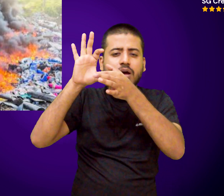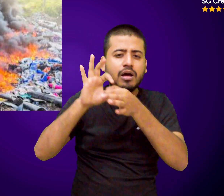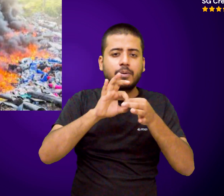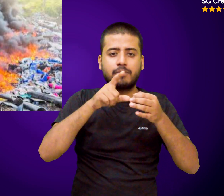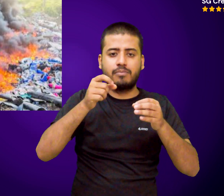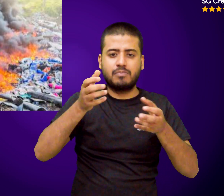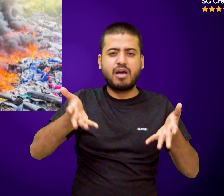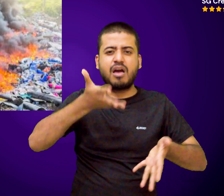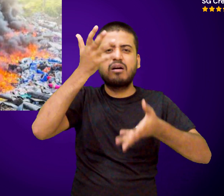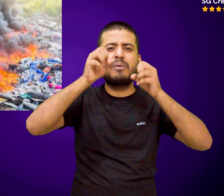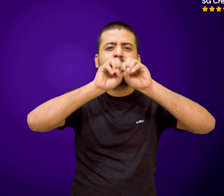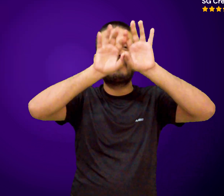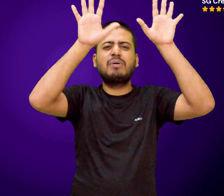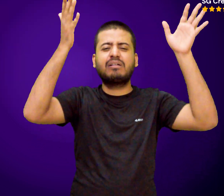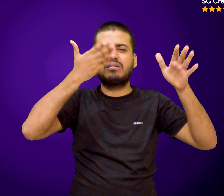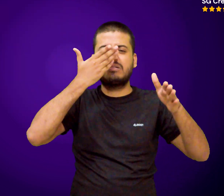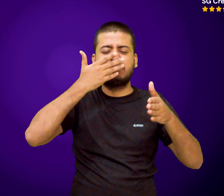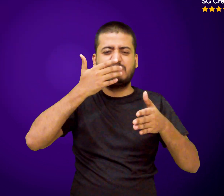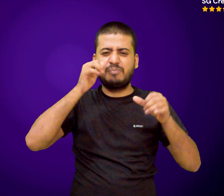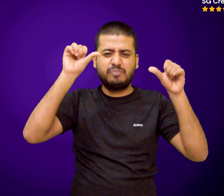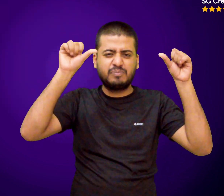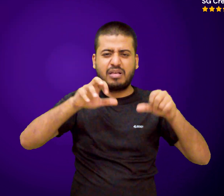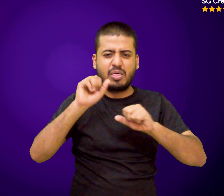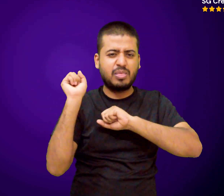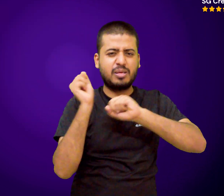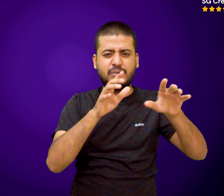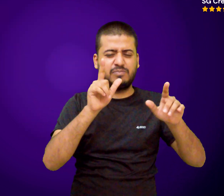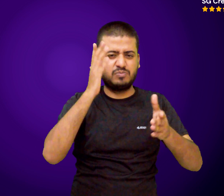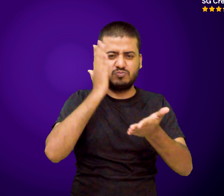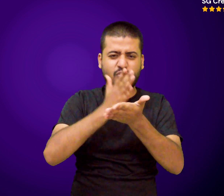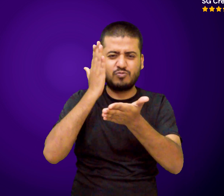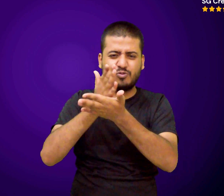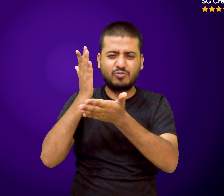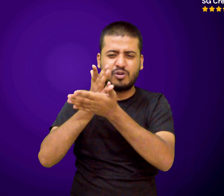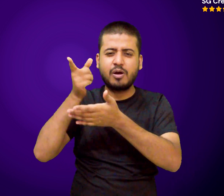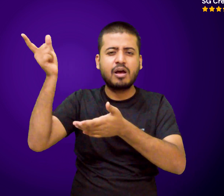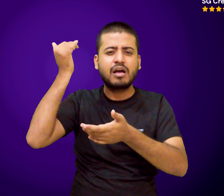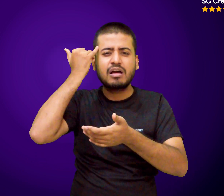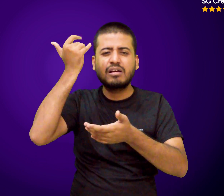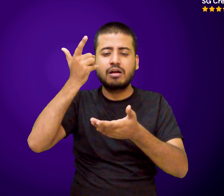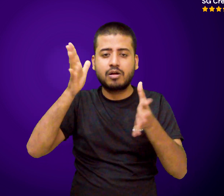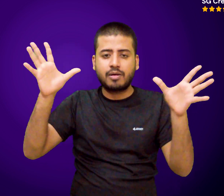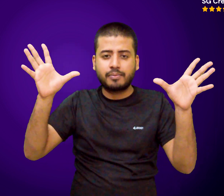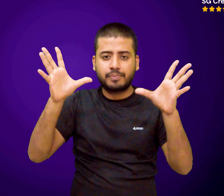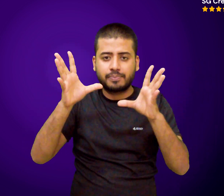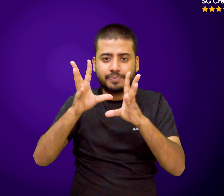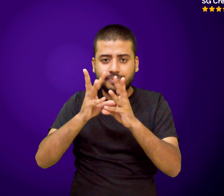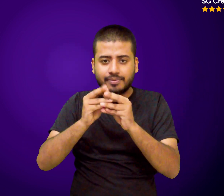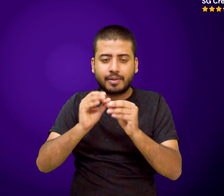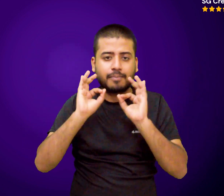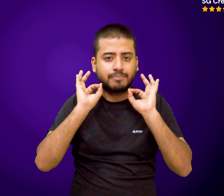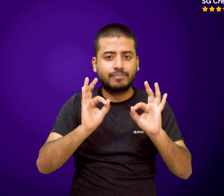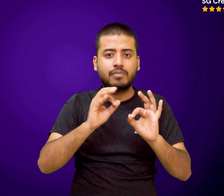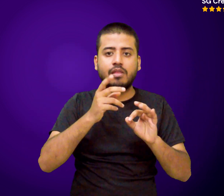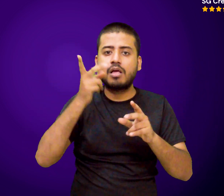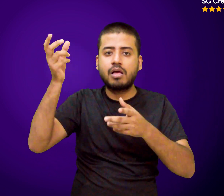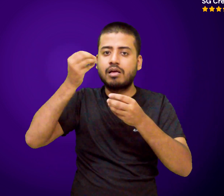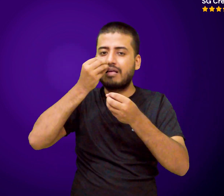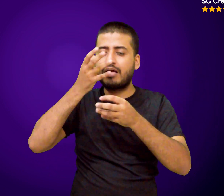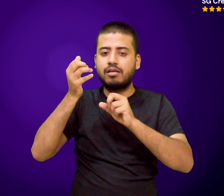levels, and potentially lower the risk of neurodegenerative diseases. Risks of excessive consumption. However,